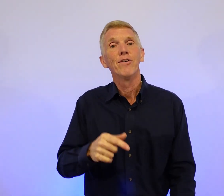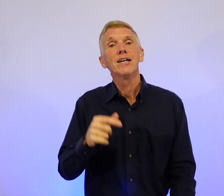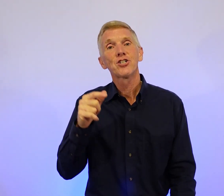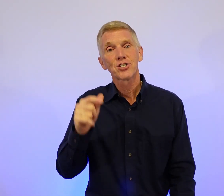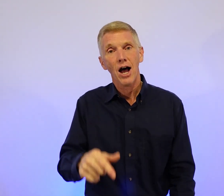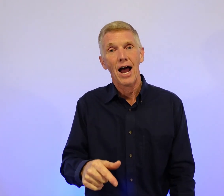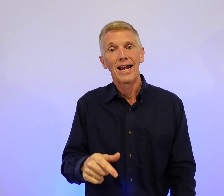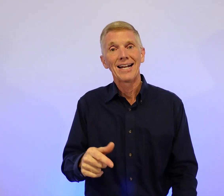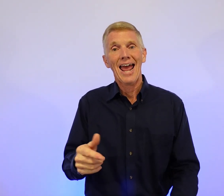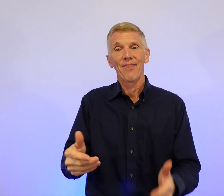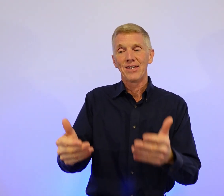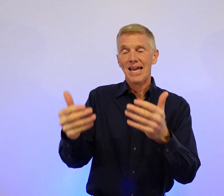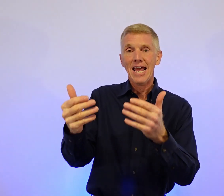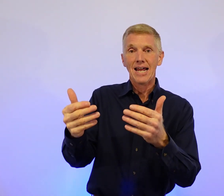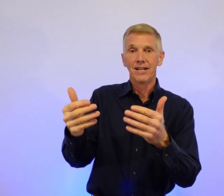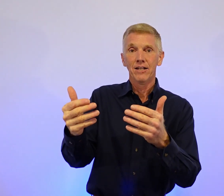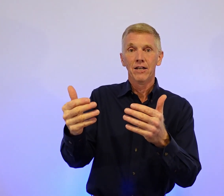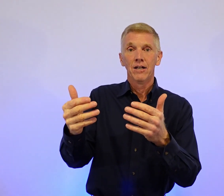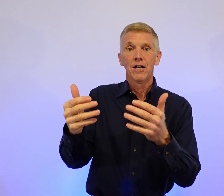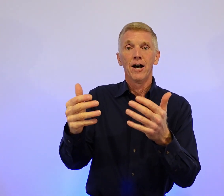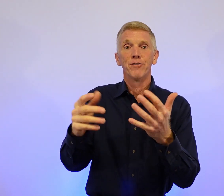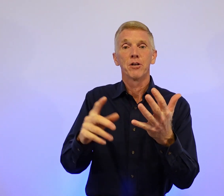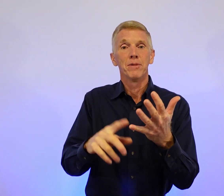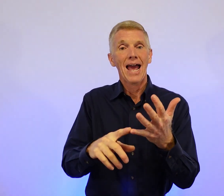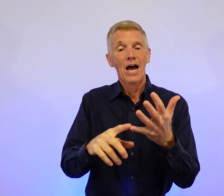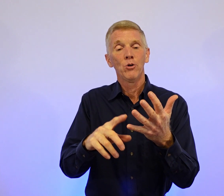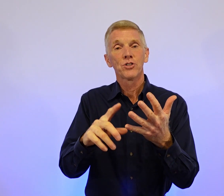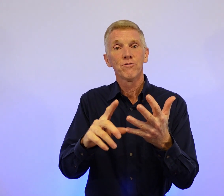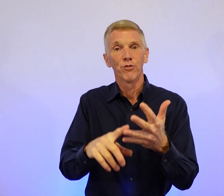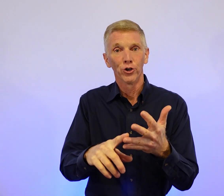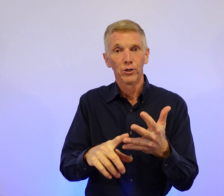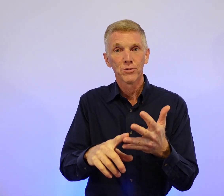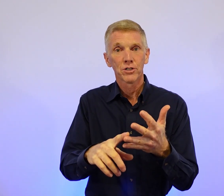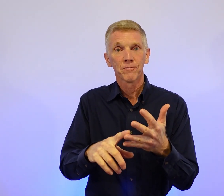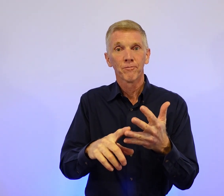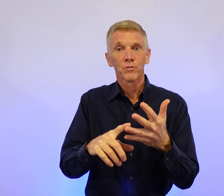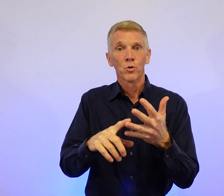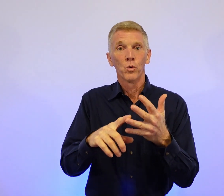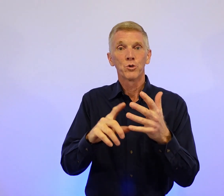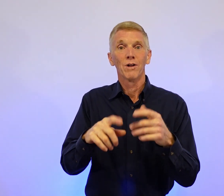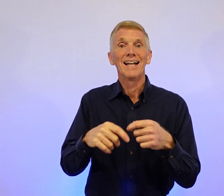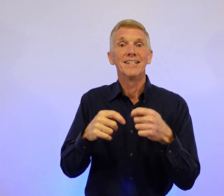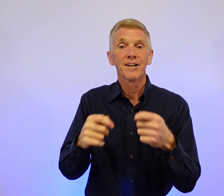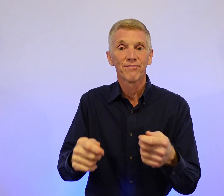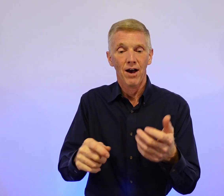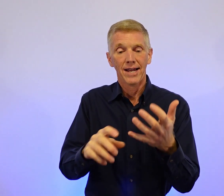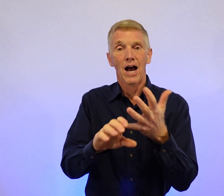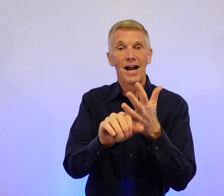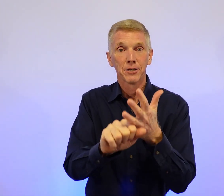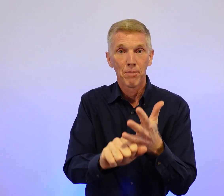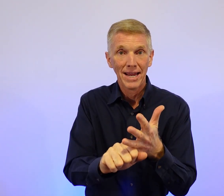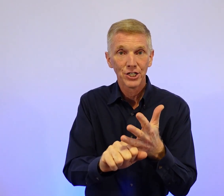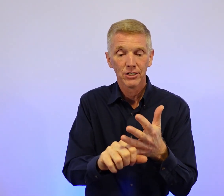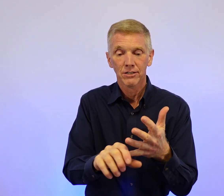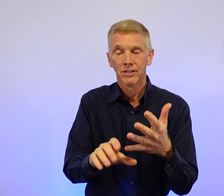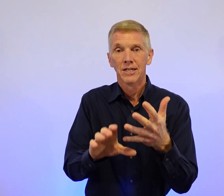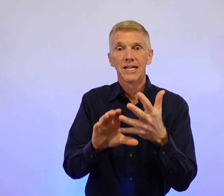this sign at the end of some nouns and verbs, which will identify occupation. It